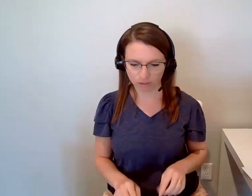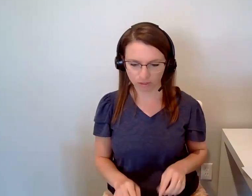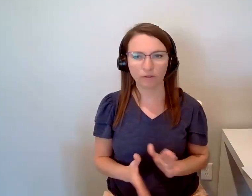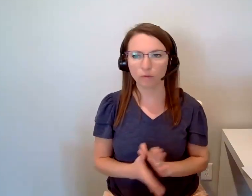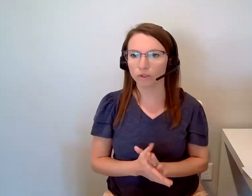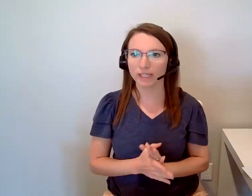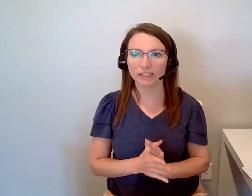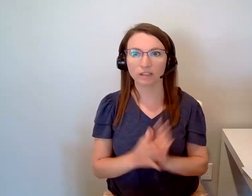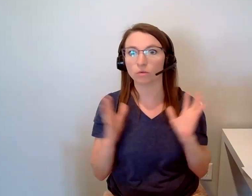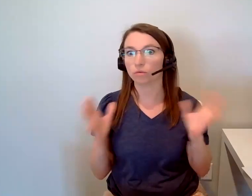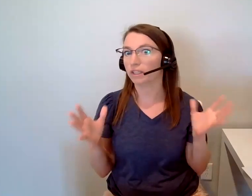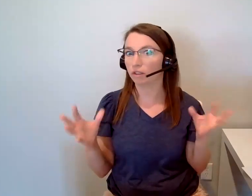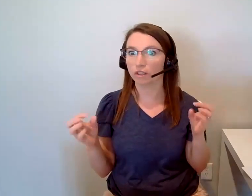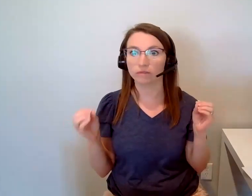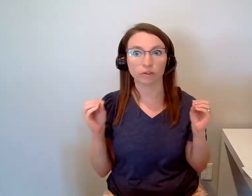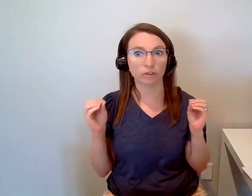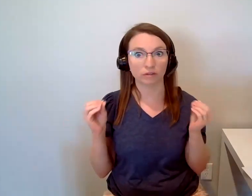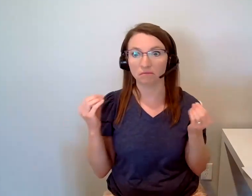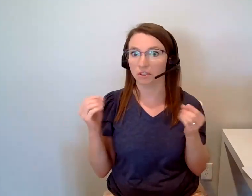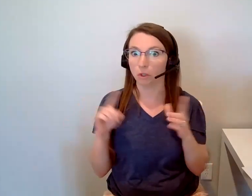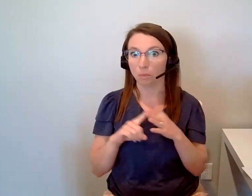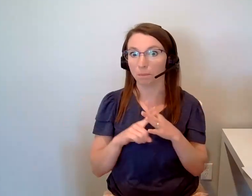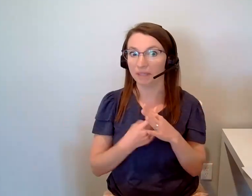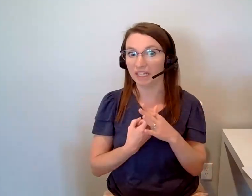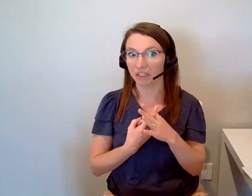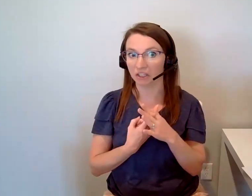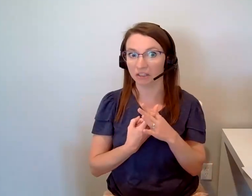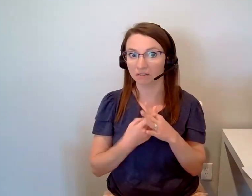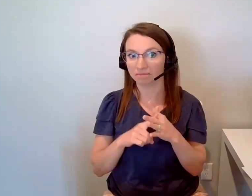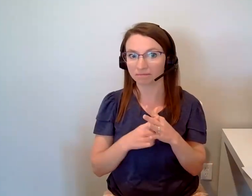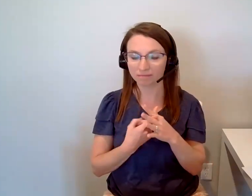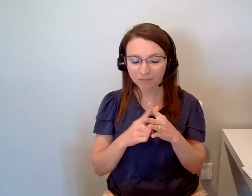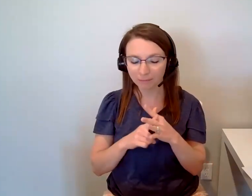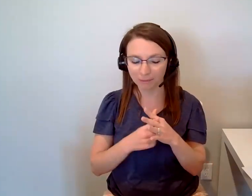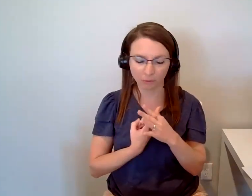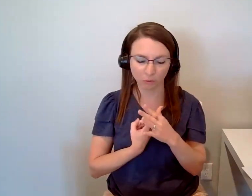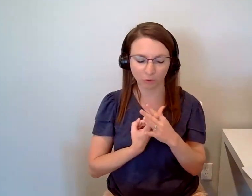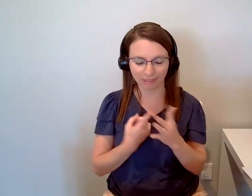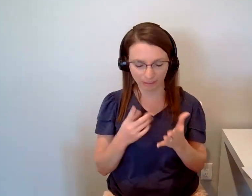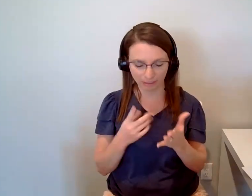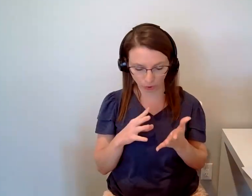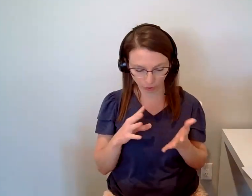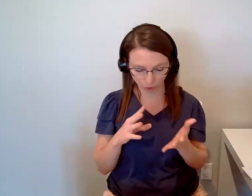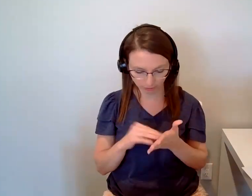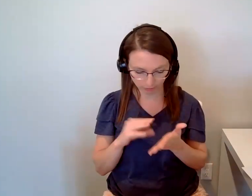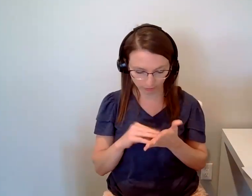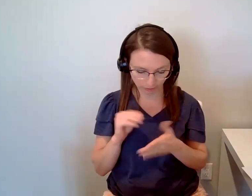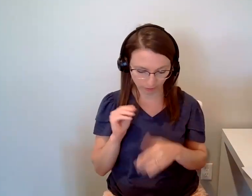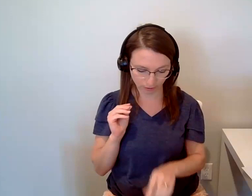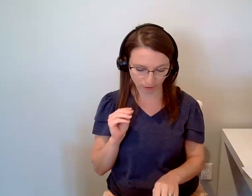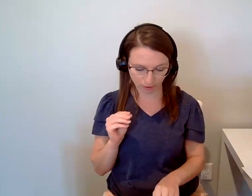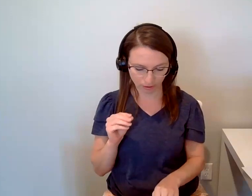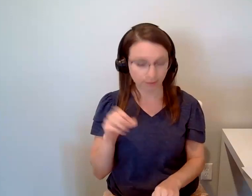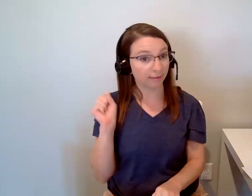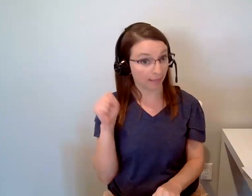Just a few more signs that are really good for just, beginning people who are beginning to learn.